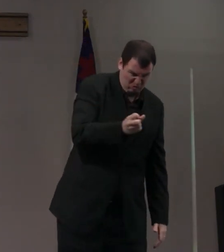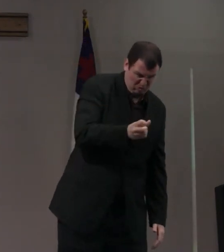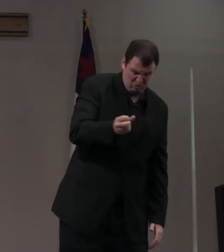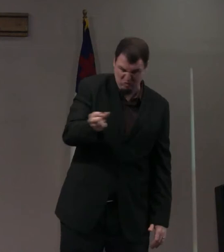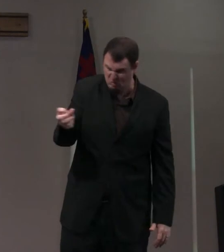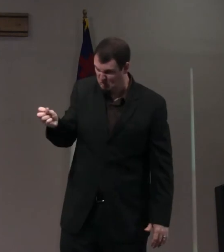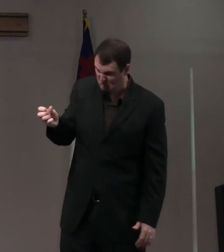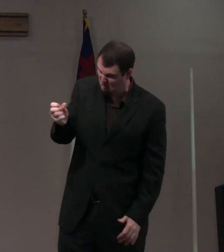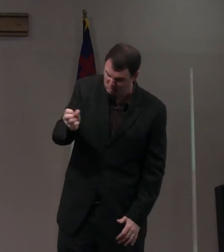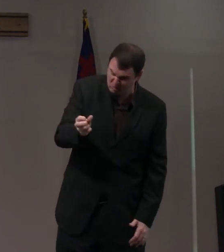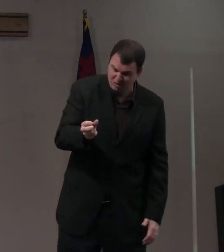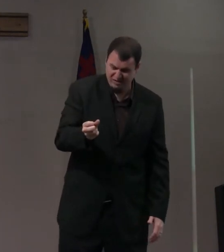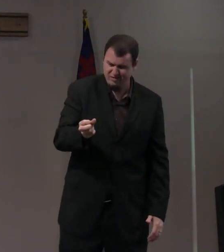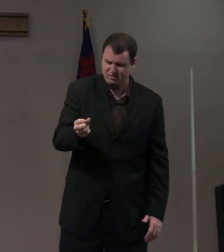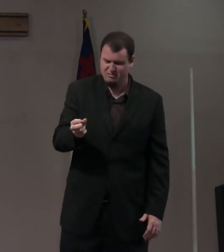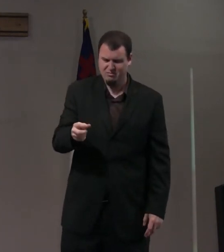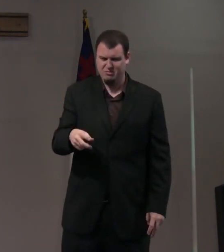If the coach is always yelling at the players,